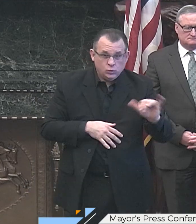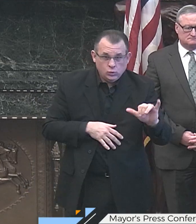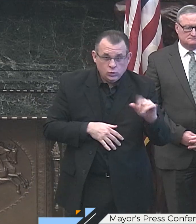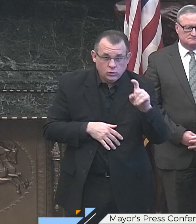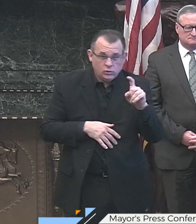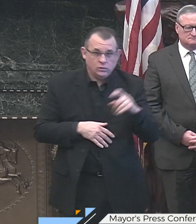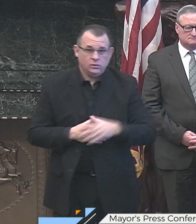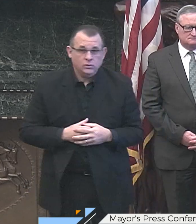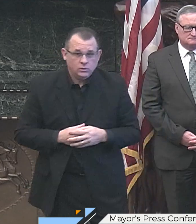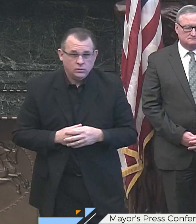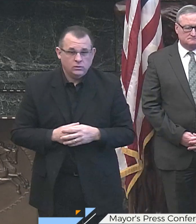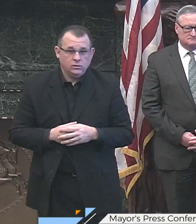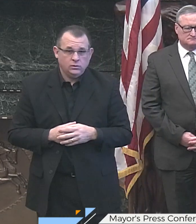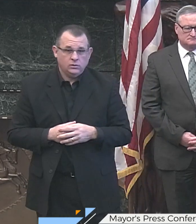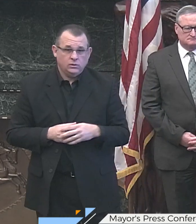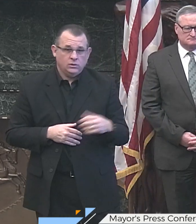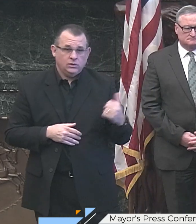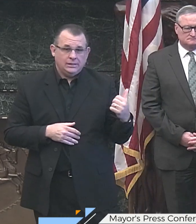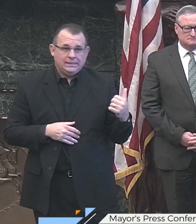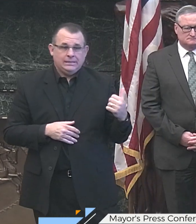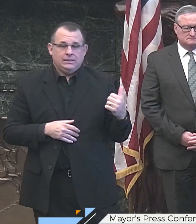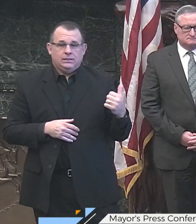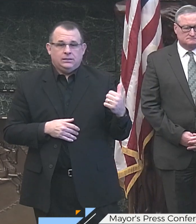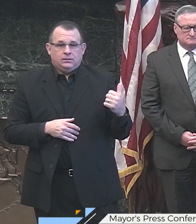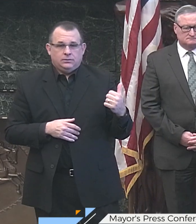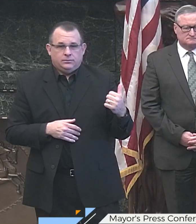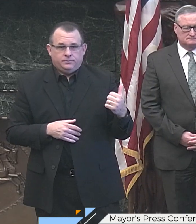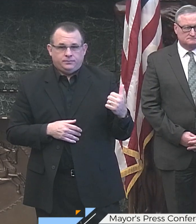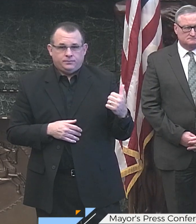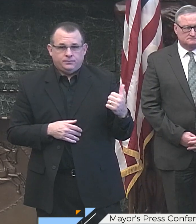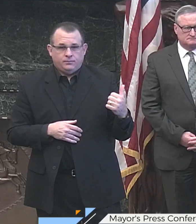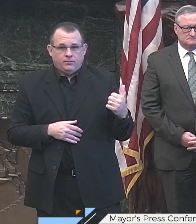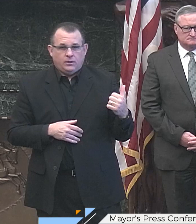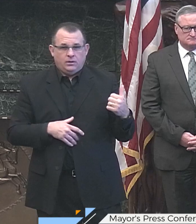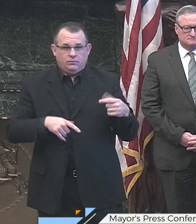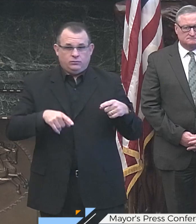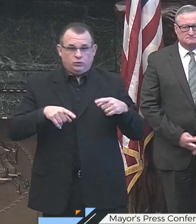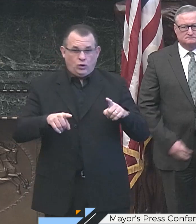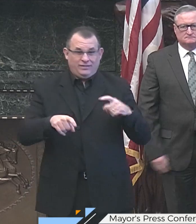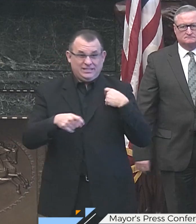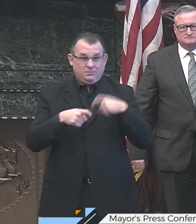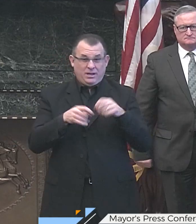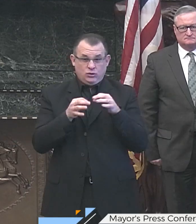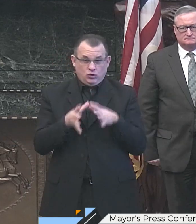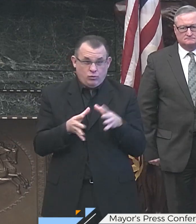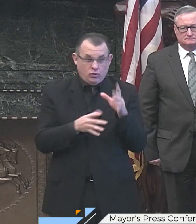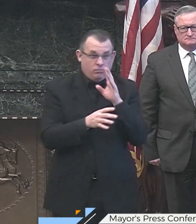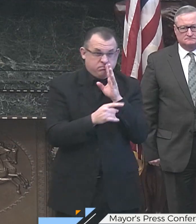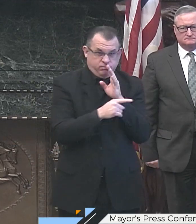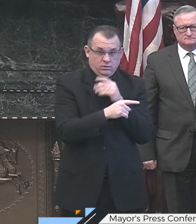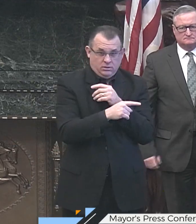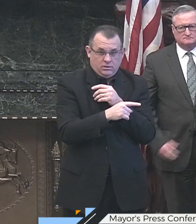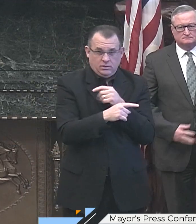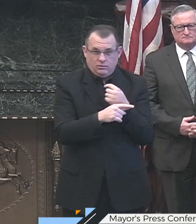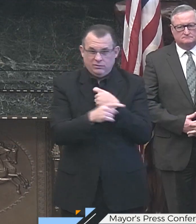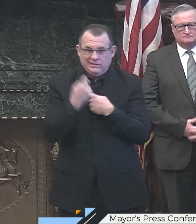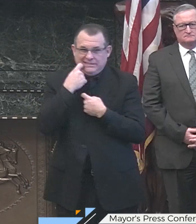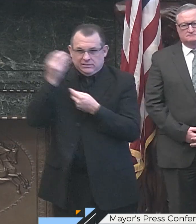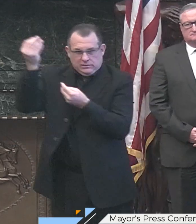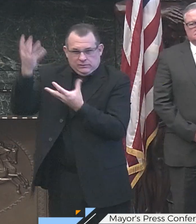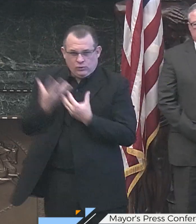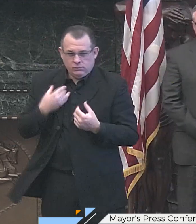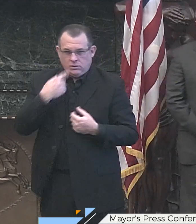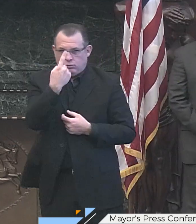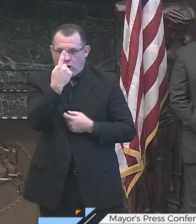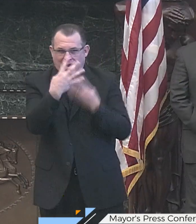were sitting here during Joanna's translation, we were informed that an inmate has also tested positive at